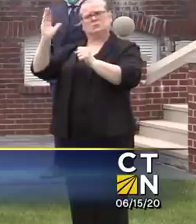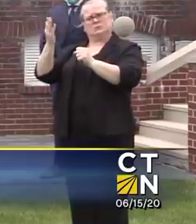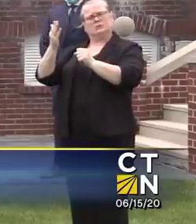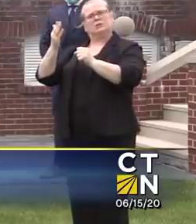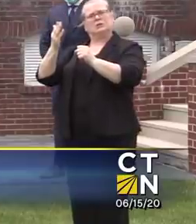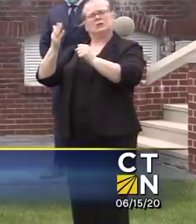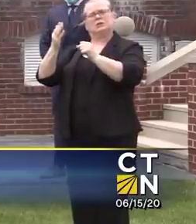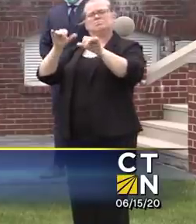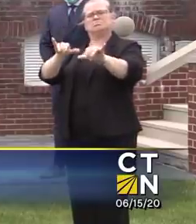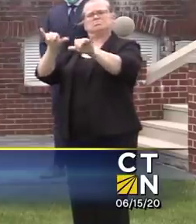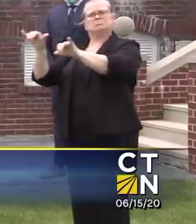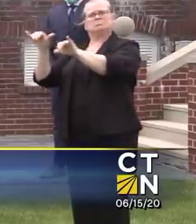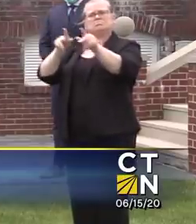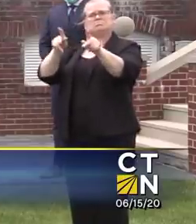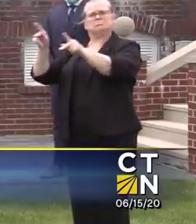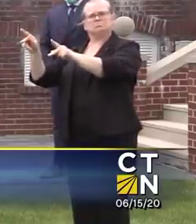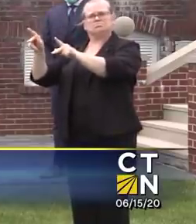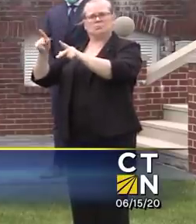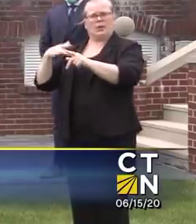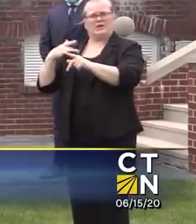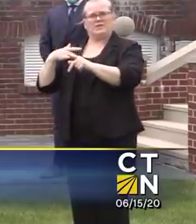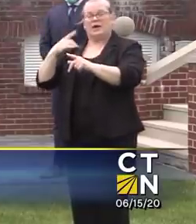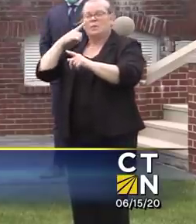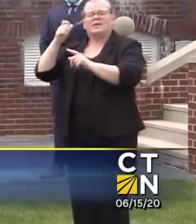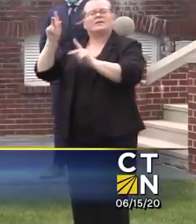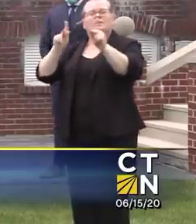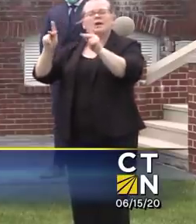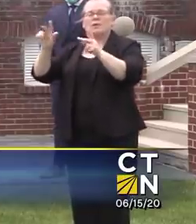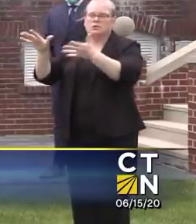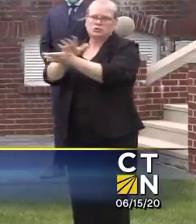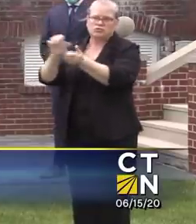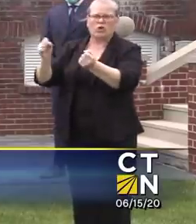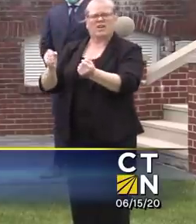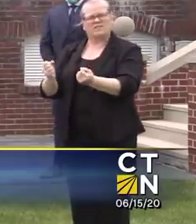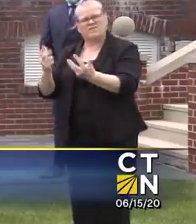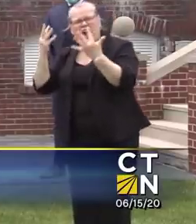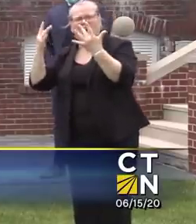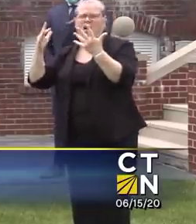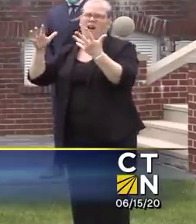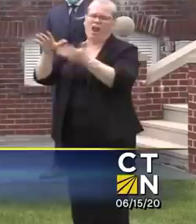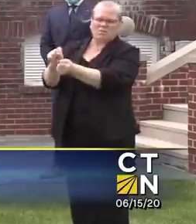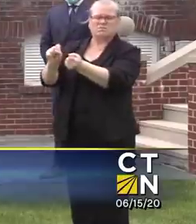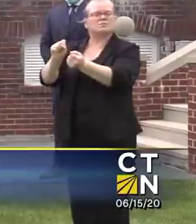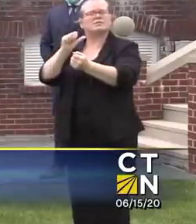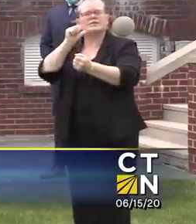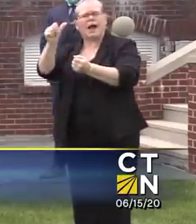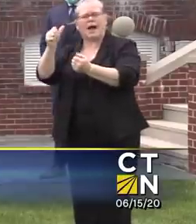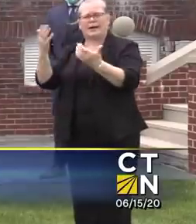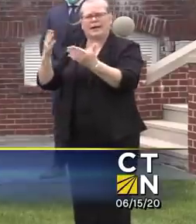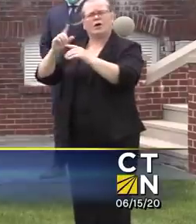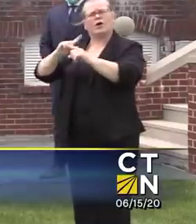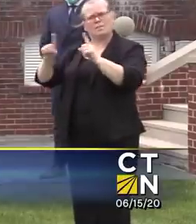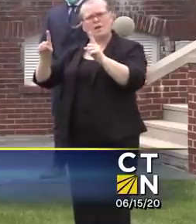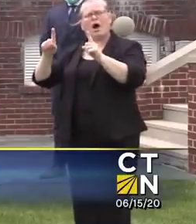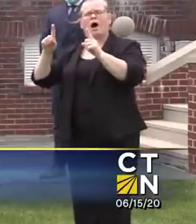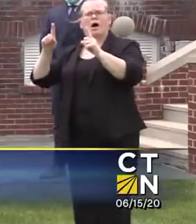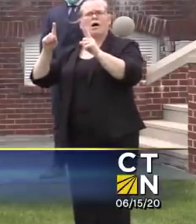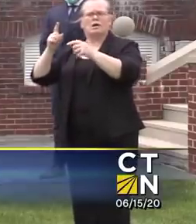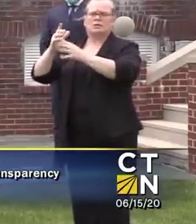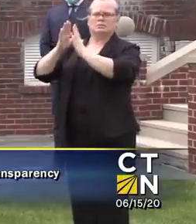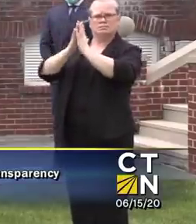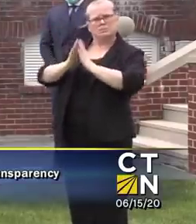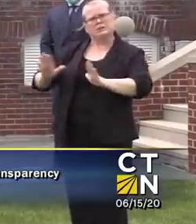do I believe it's a result of training, but also the good work of our community leaders, our police chiefs, in